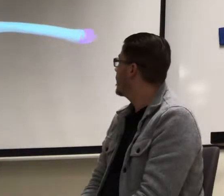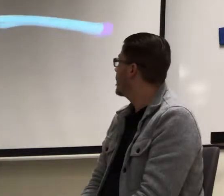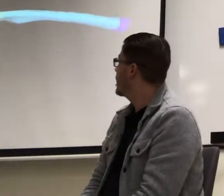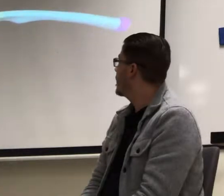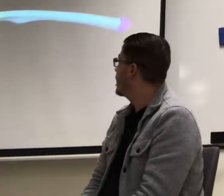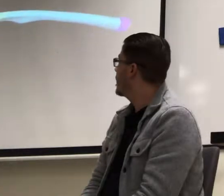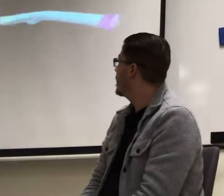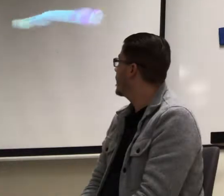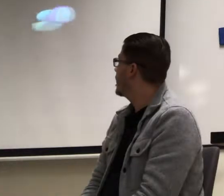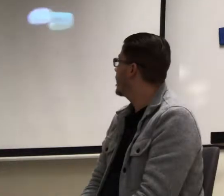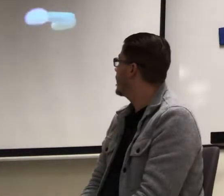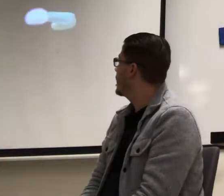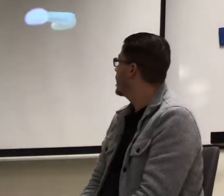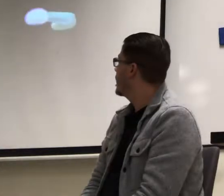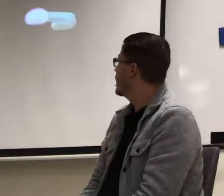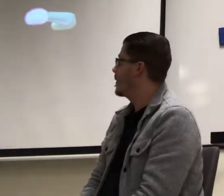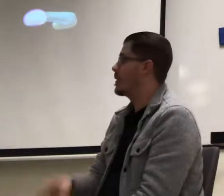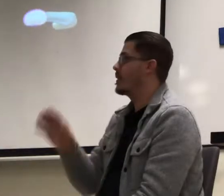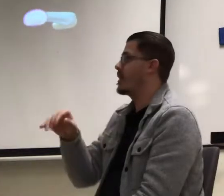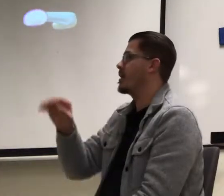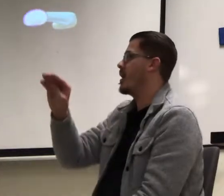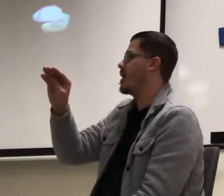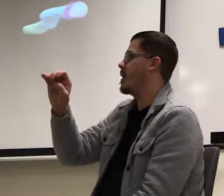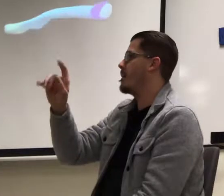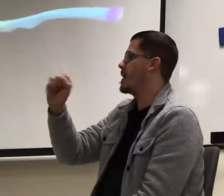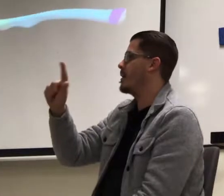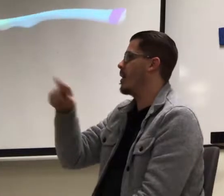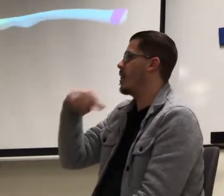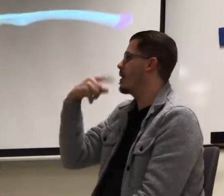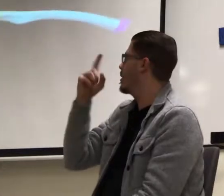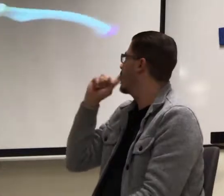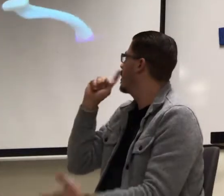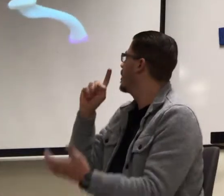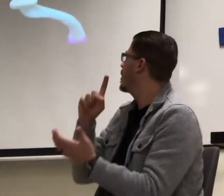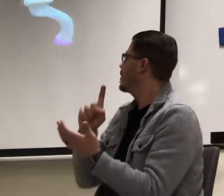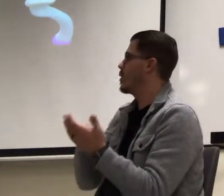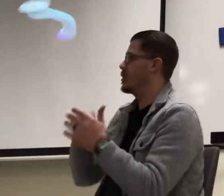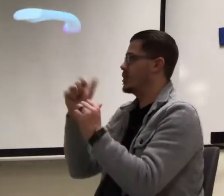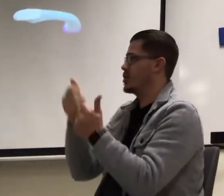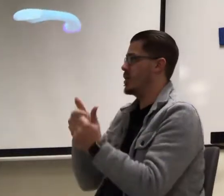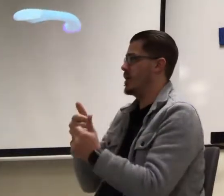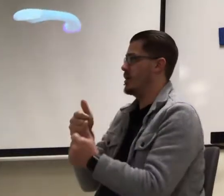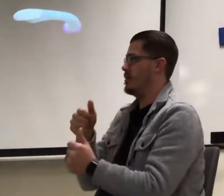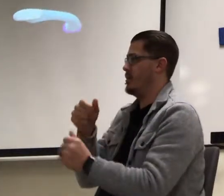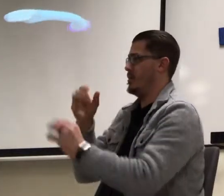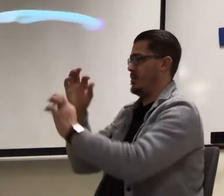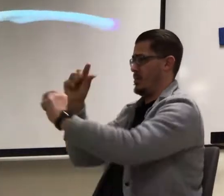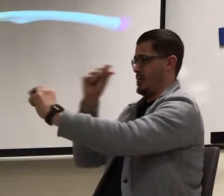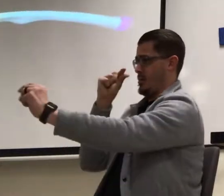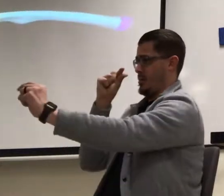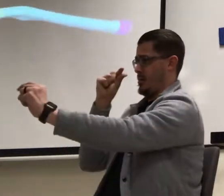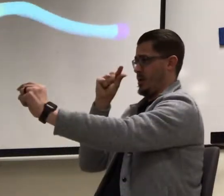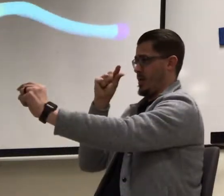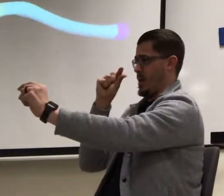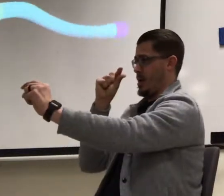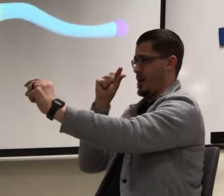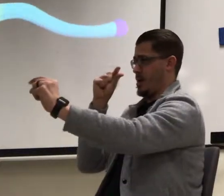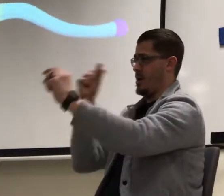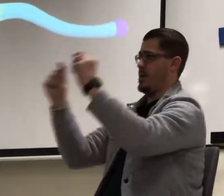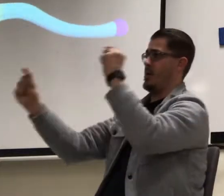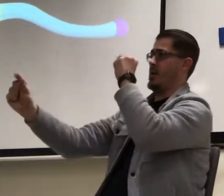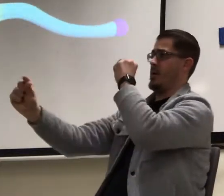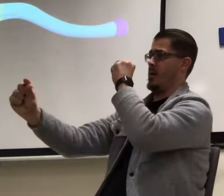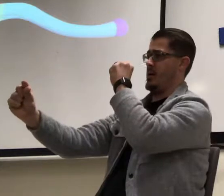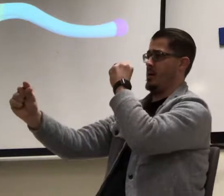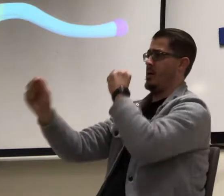Here, that's the medial end. Look at the shape of that head on versus that. That's the lateral end. So we